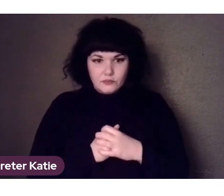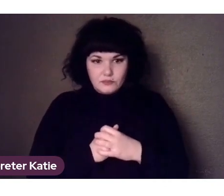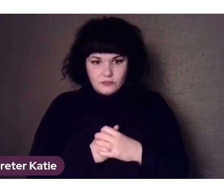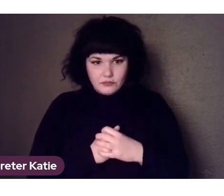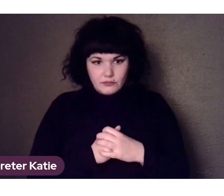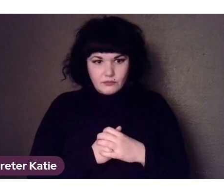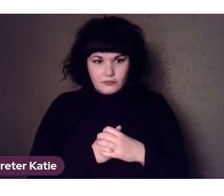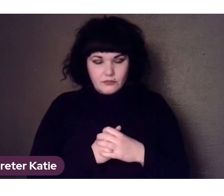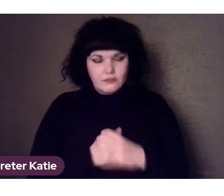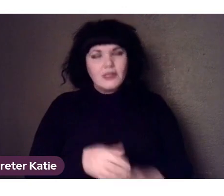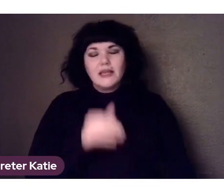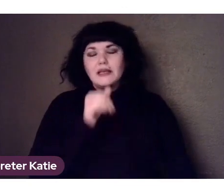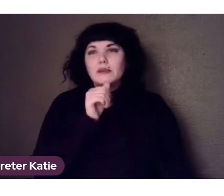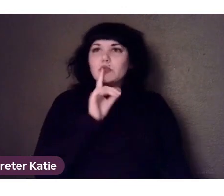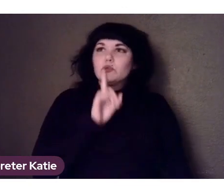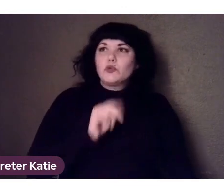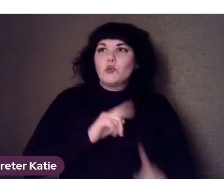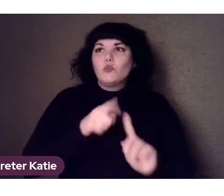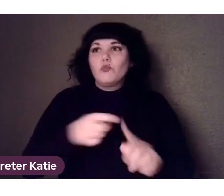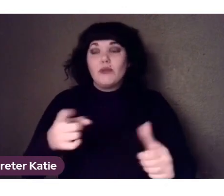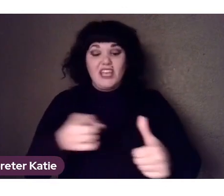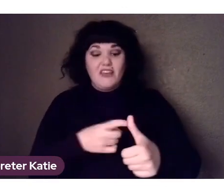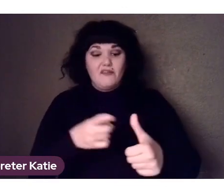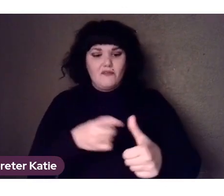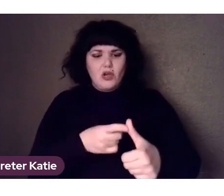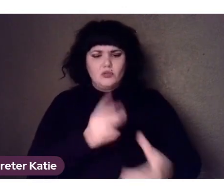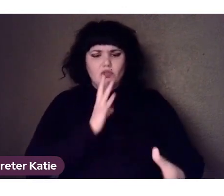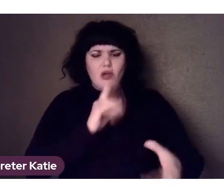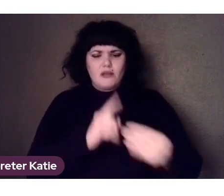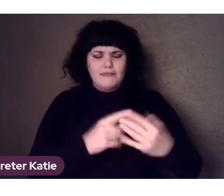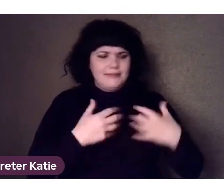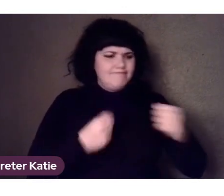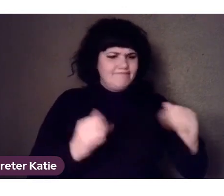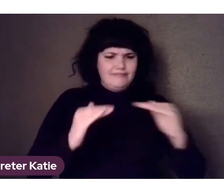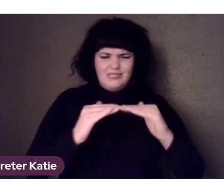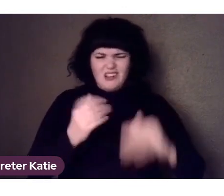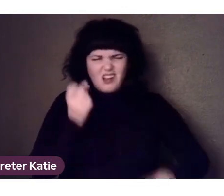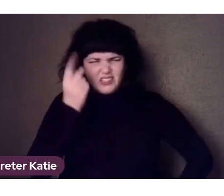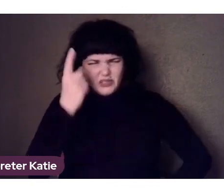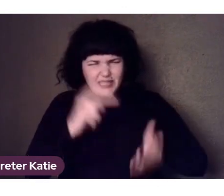I'm not sure that when we were first talking about it, that we really understood what we were saying.